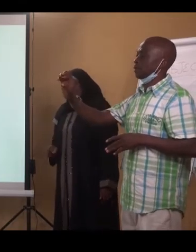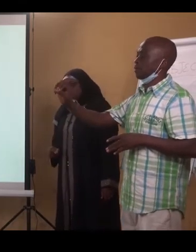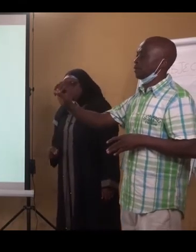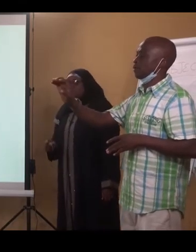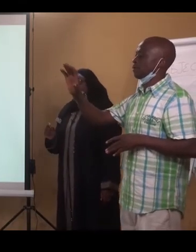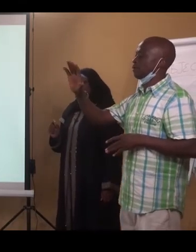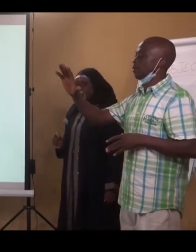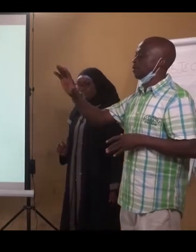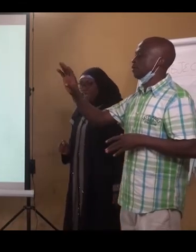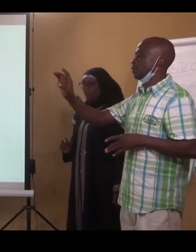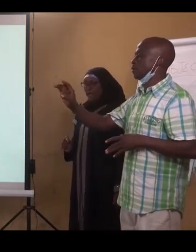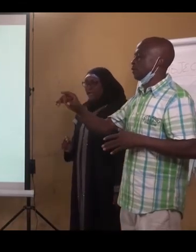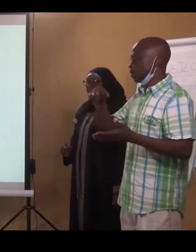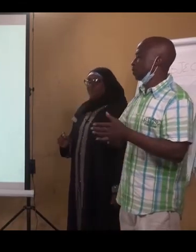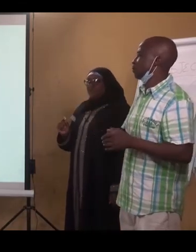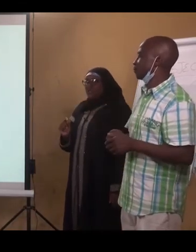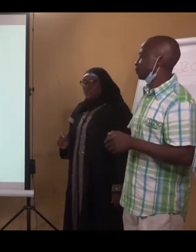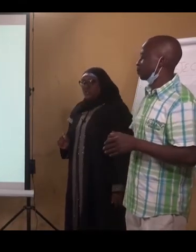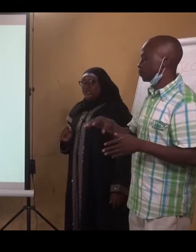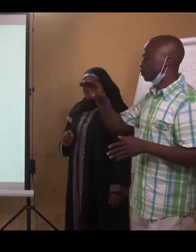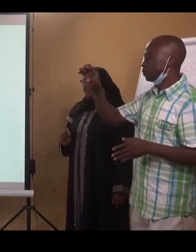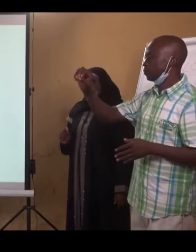070-3158-6058. I will repeat my number again,